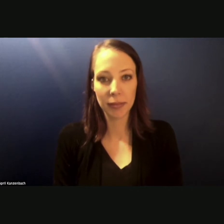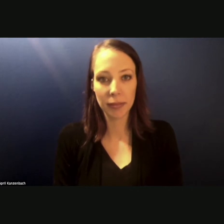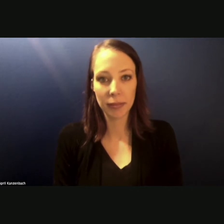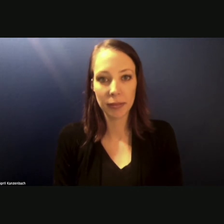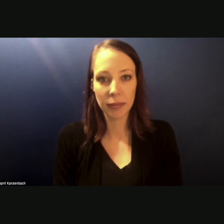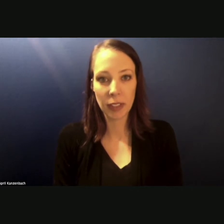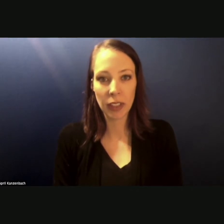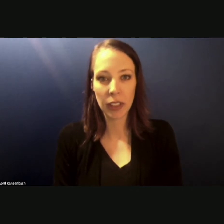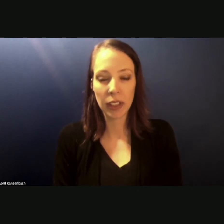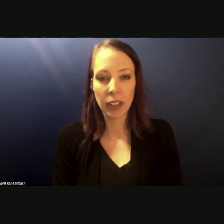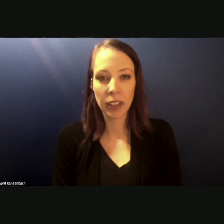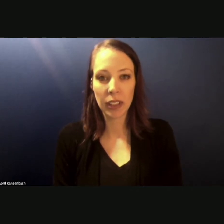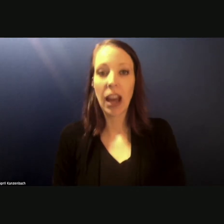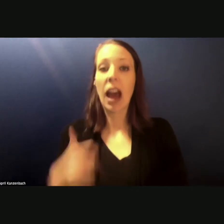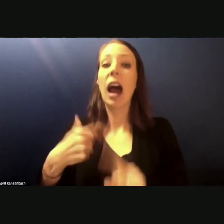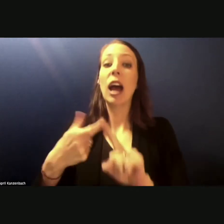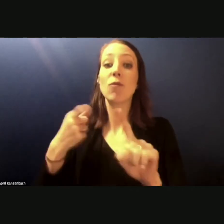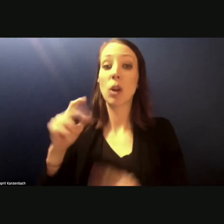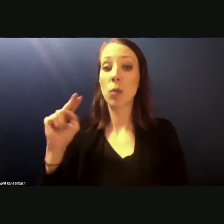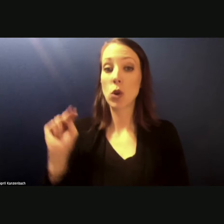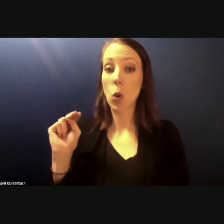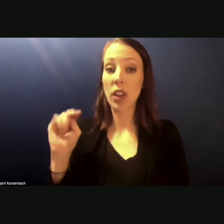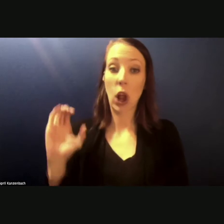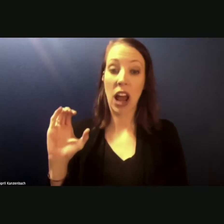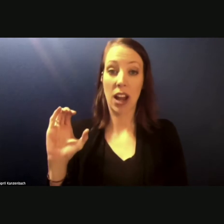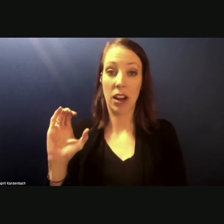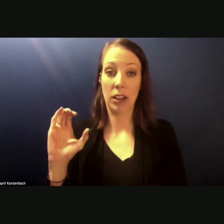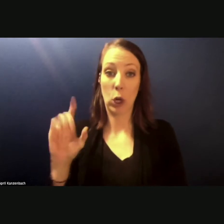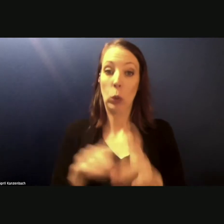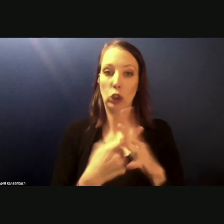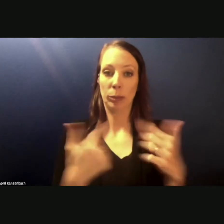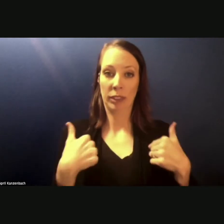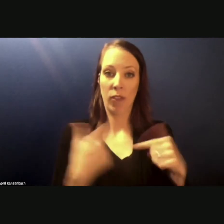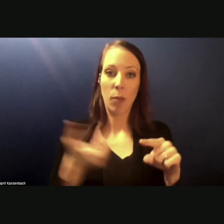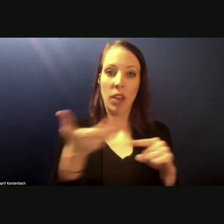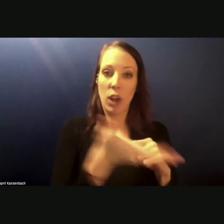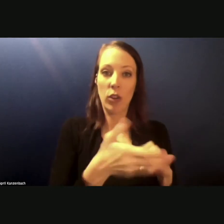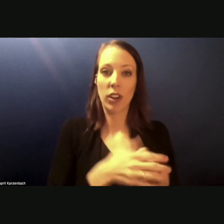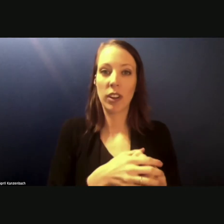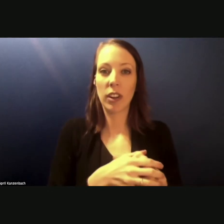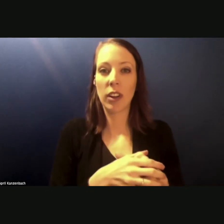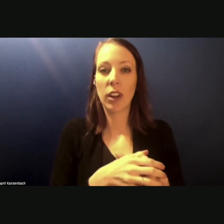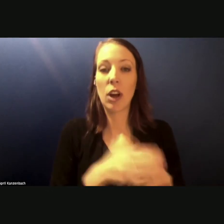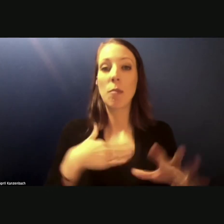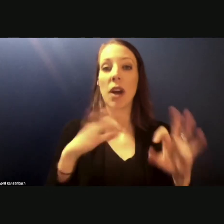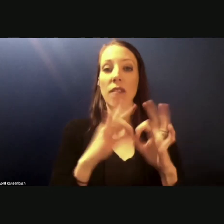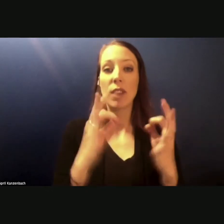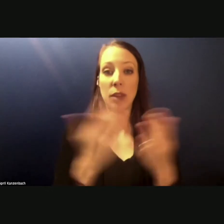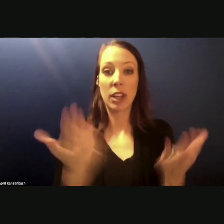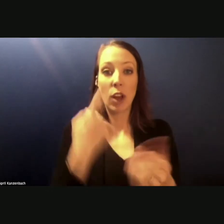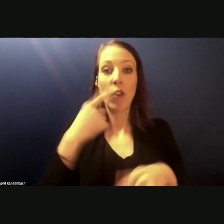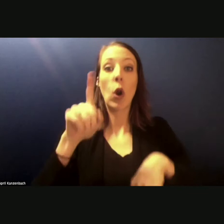I'm from North Carolina originally, And all of my family has been here for a very